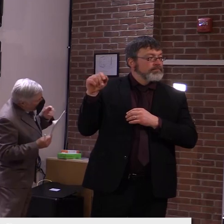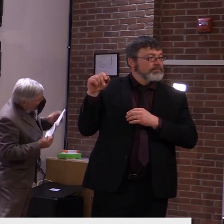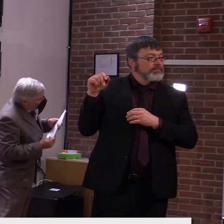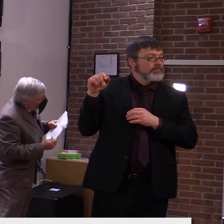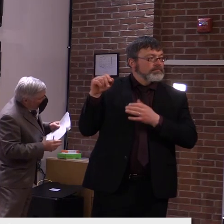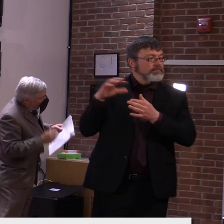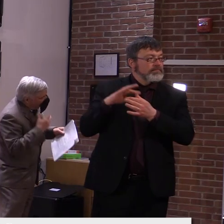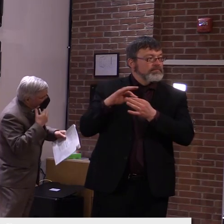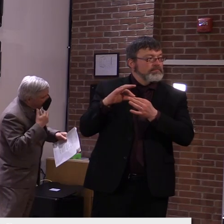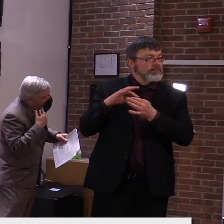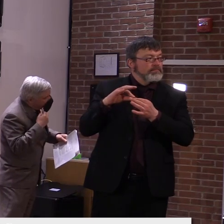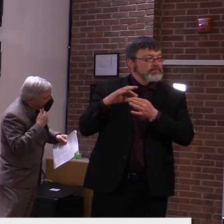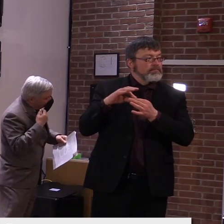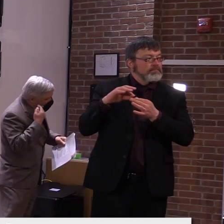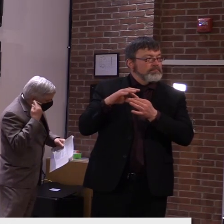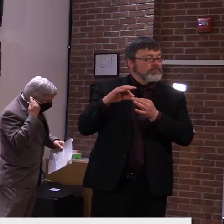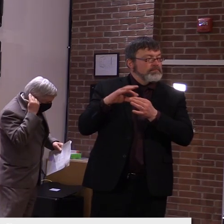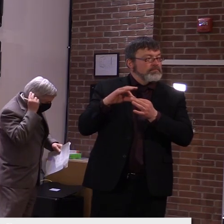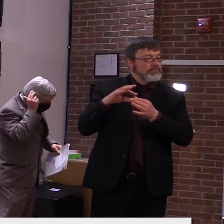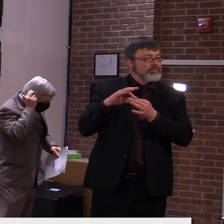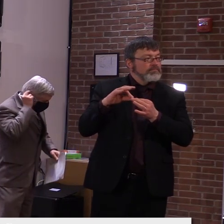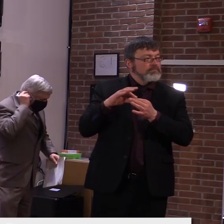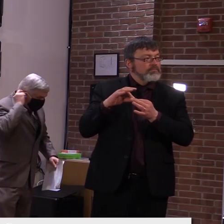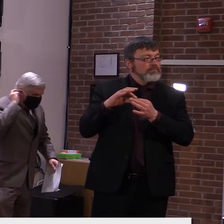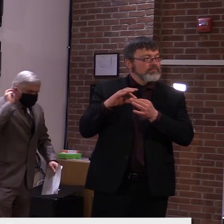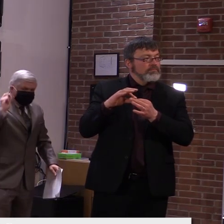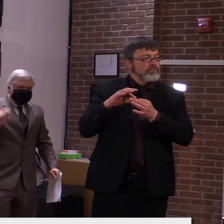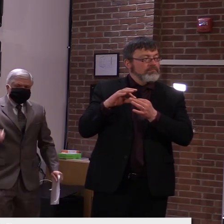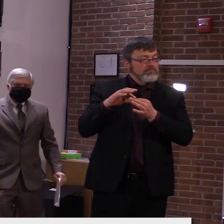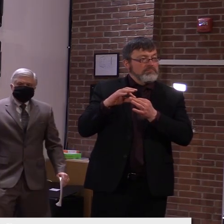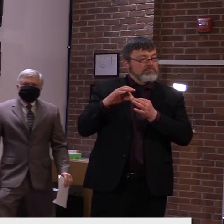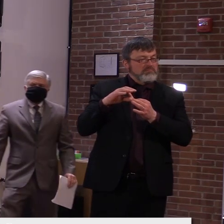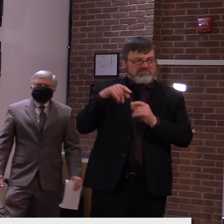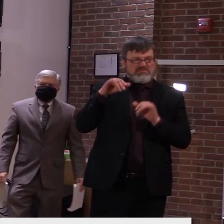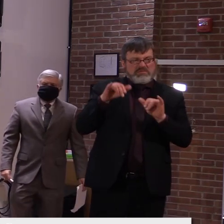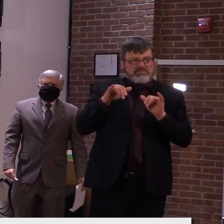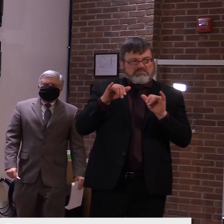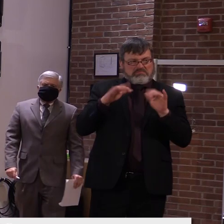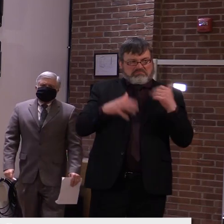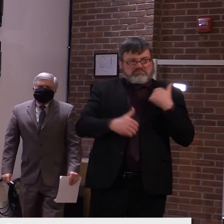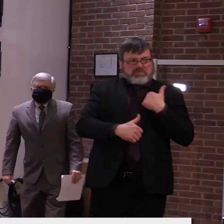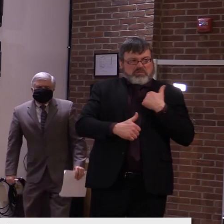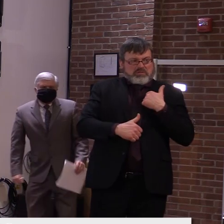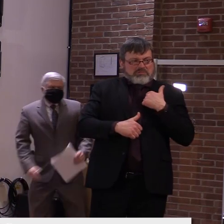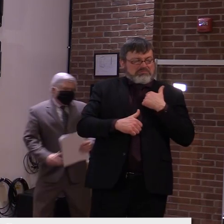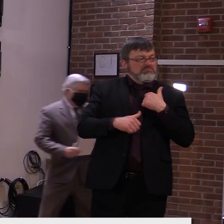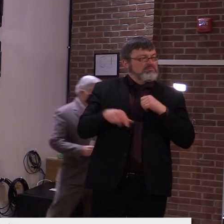to treatment of veterans. Vermont is, Governor, is one of seven states that does not